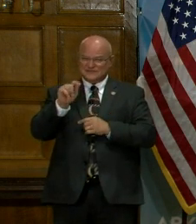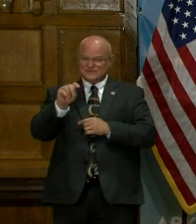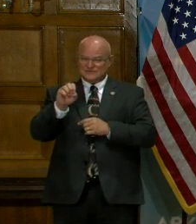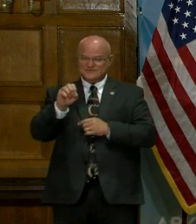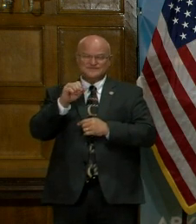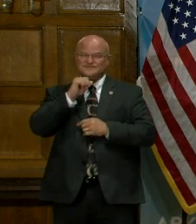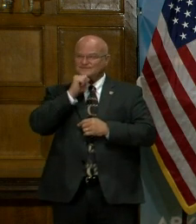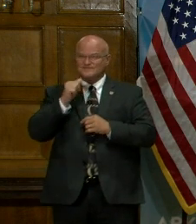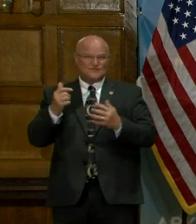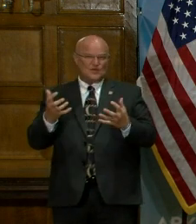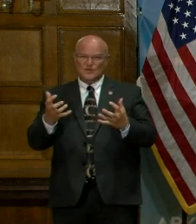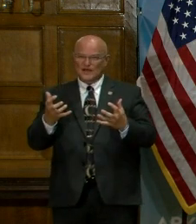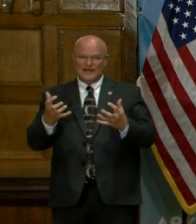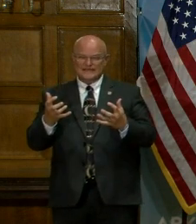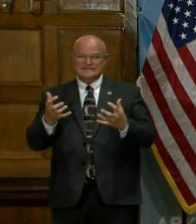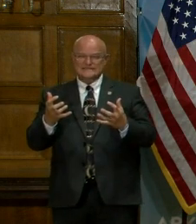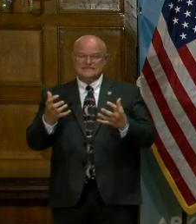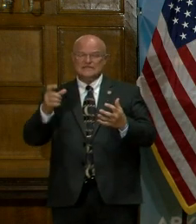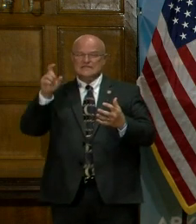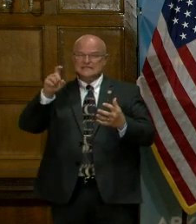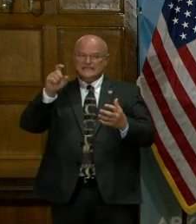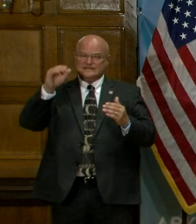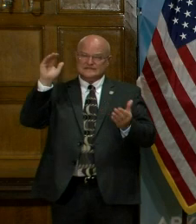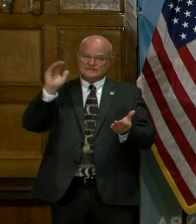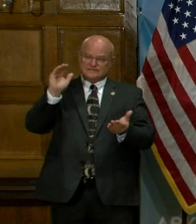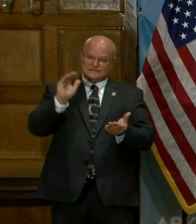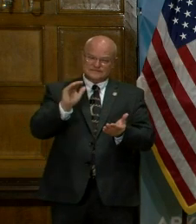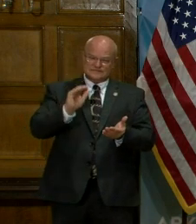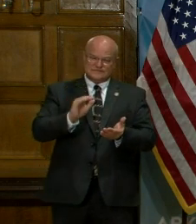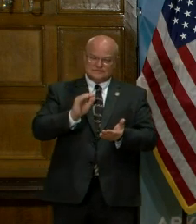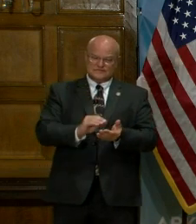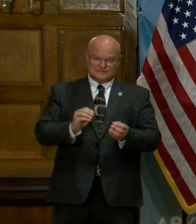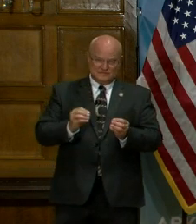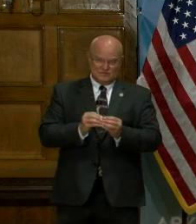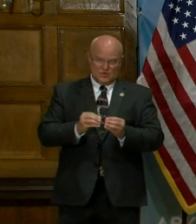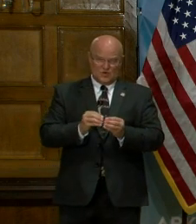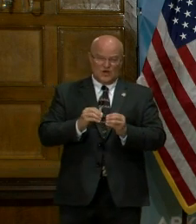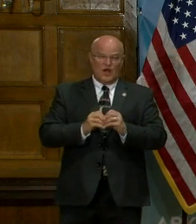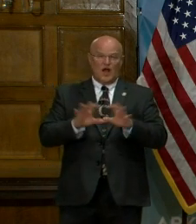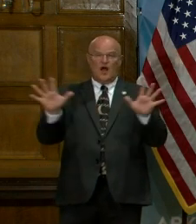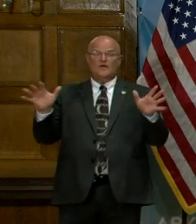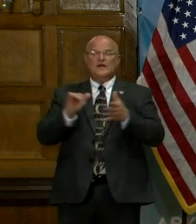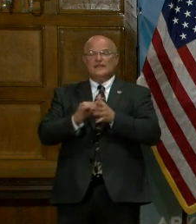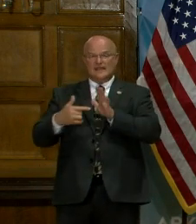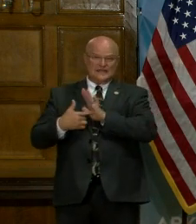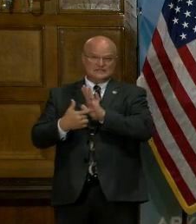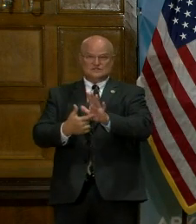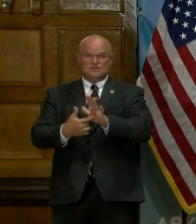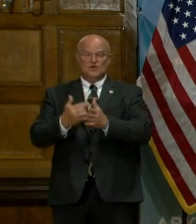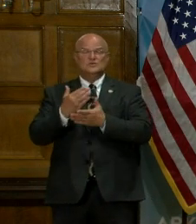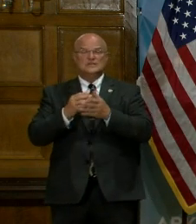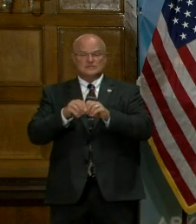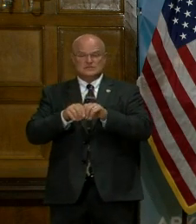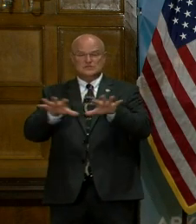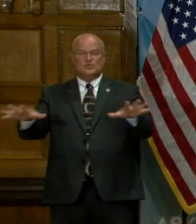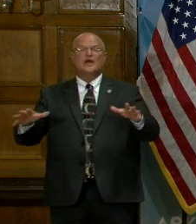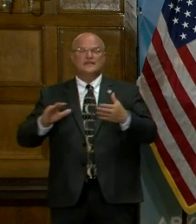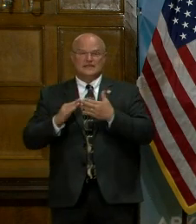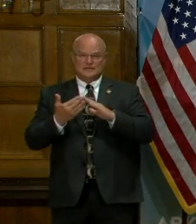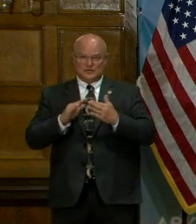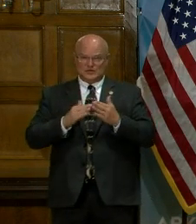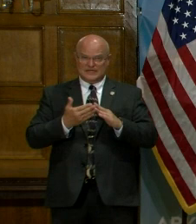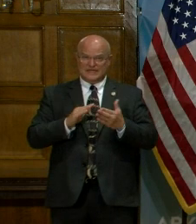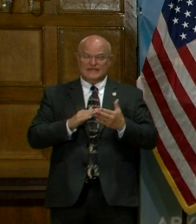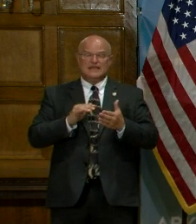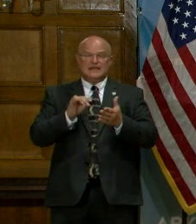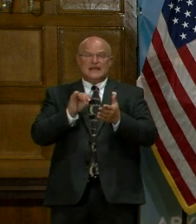is not where we want it to be. We need to have that go down more. Obviously, that reflects some spread in the